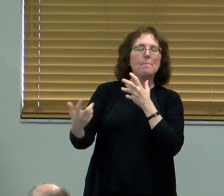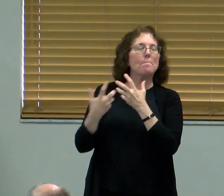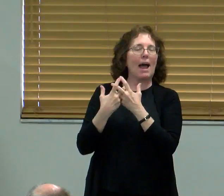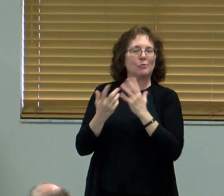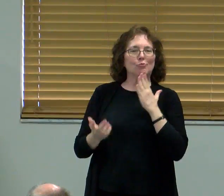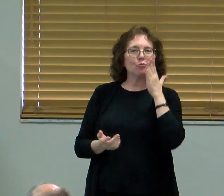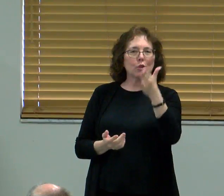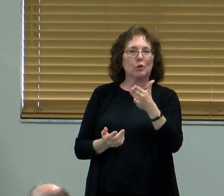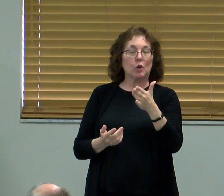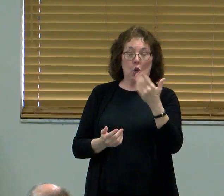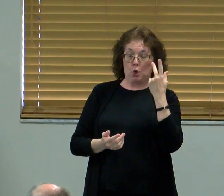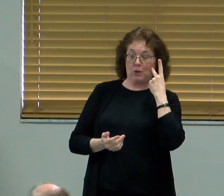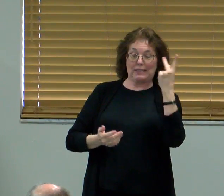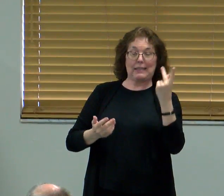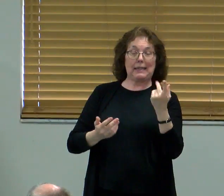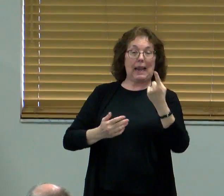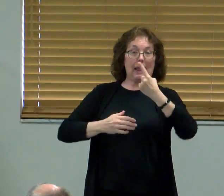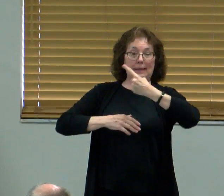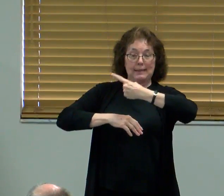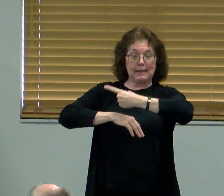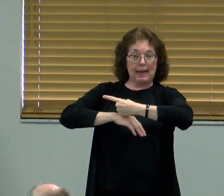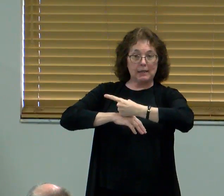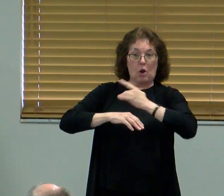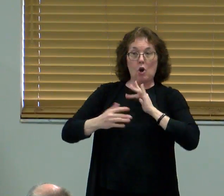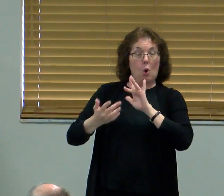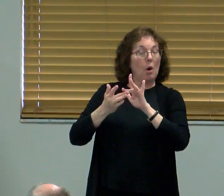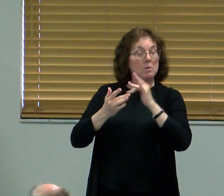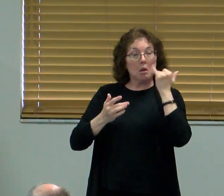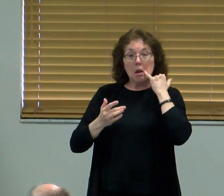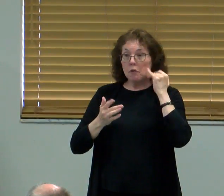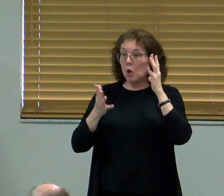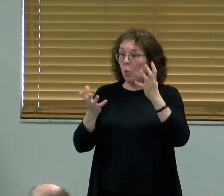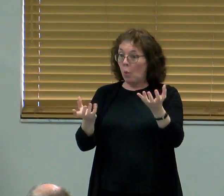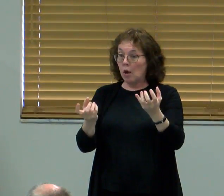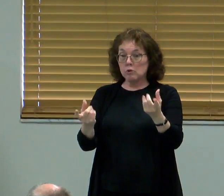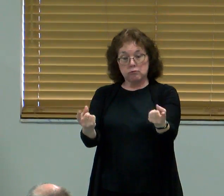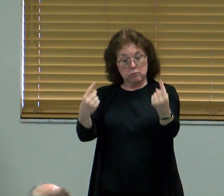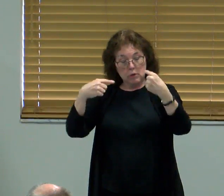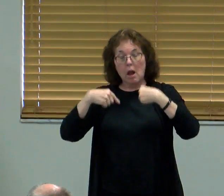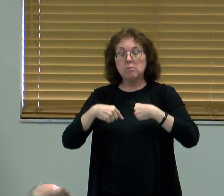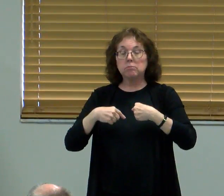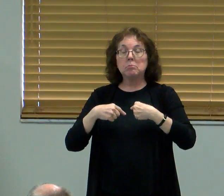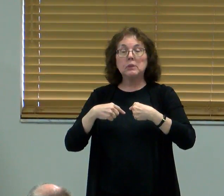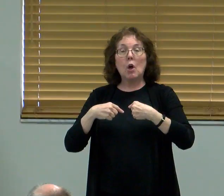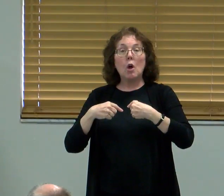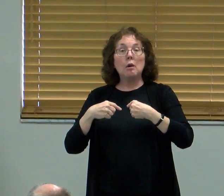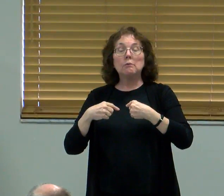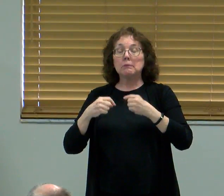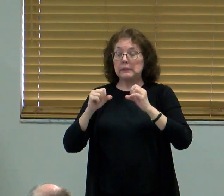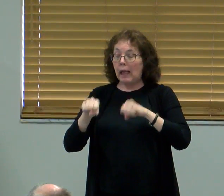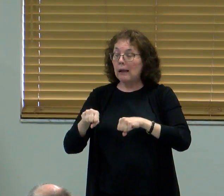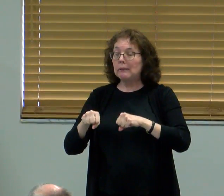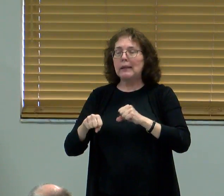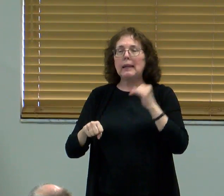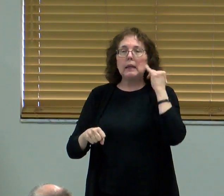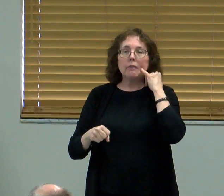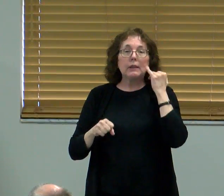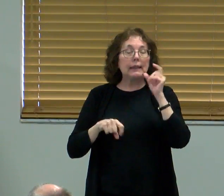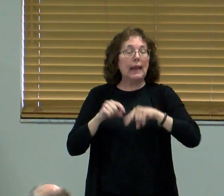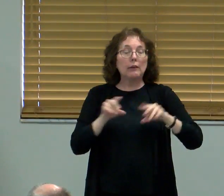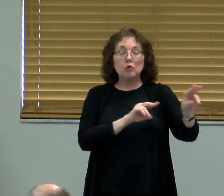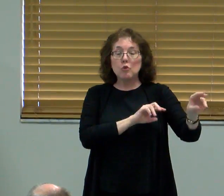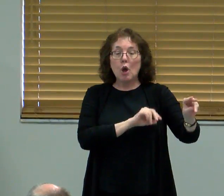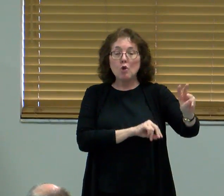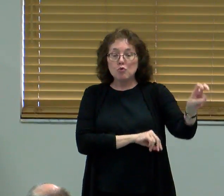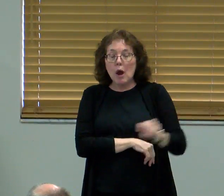These dates are located on our website, and if you are able to join us in person, if you are not, please watch on the live stream and be a part of